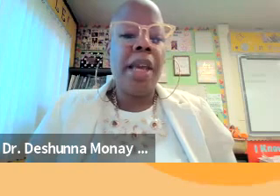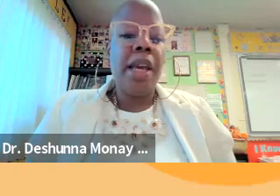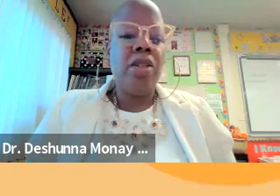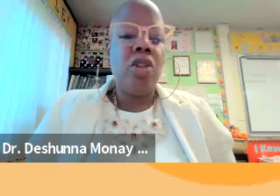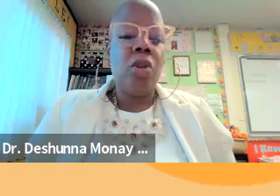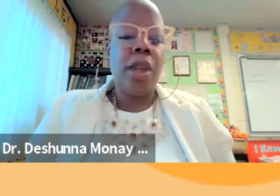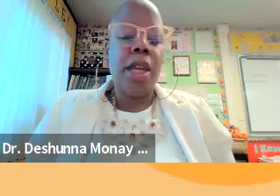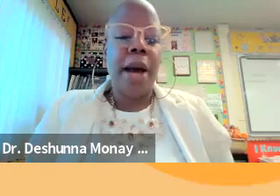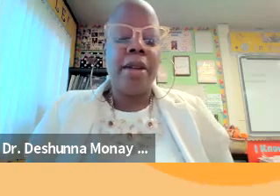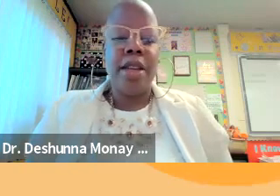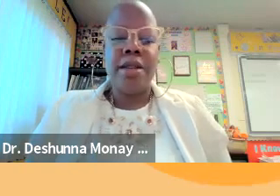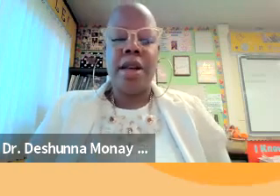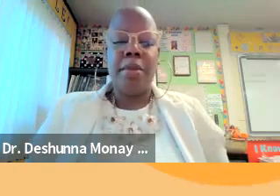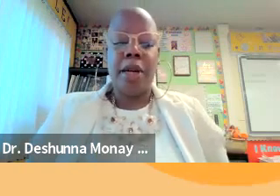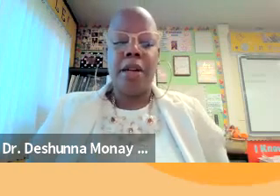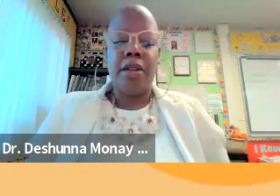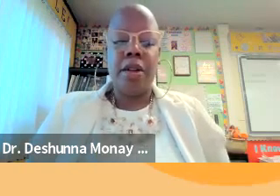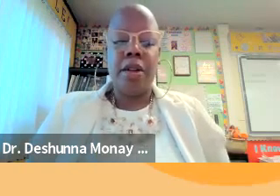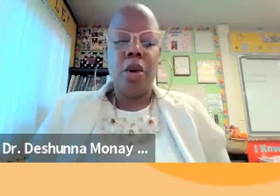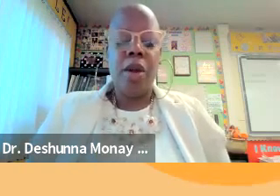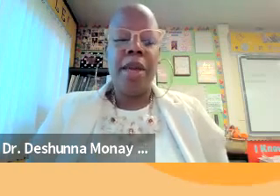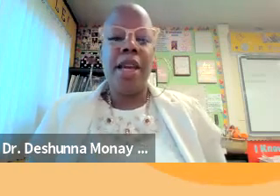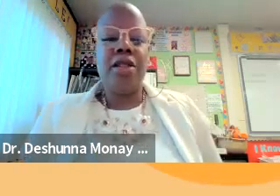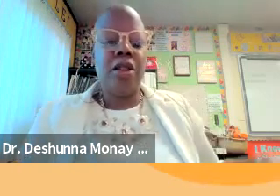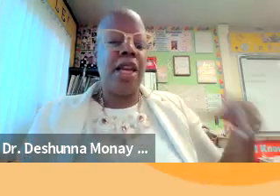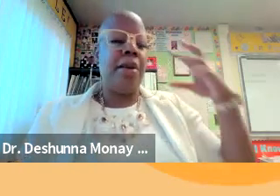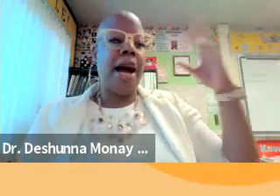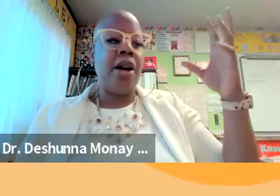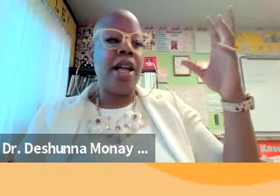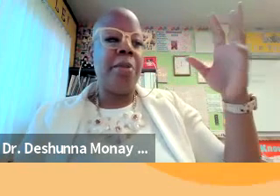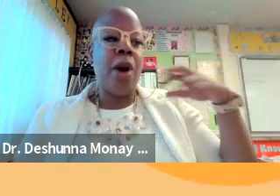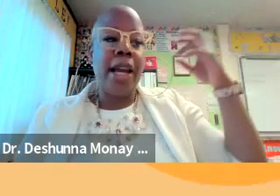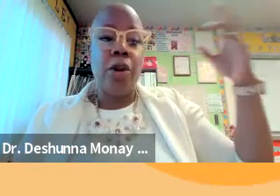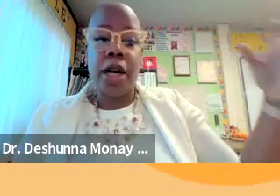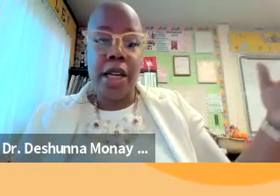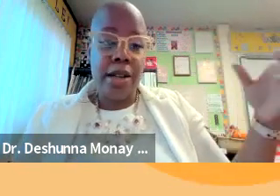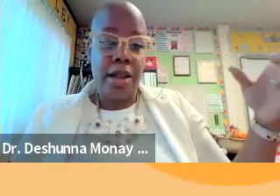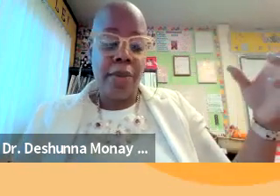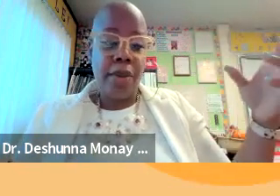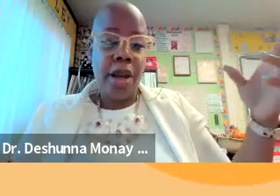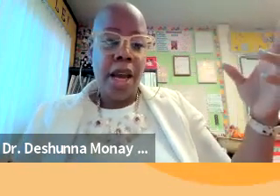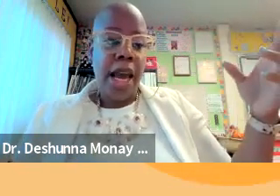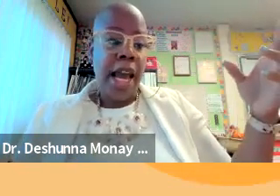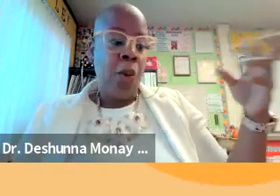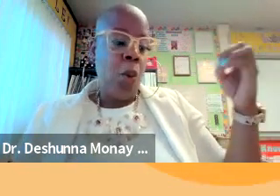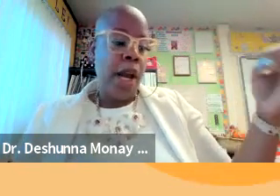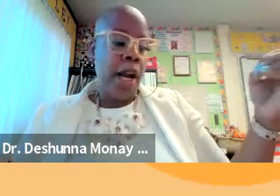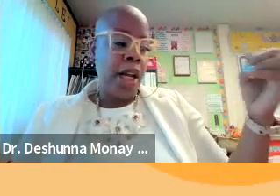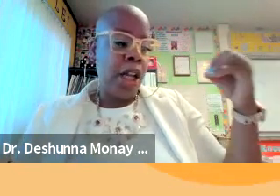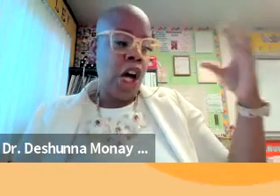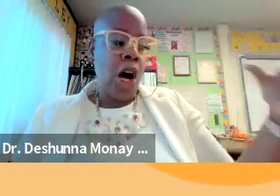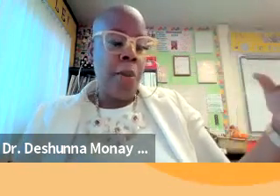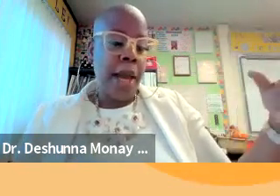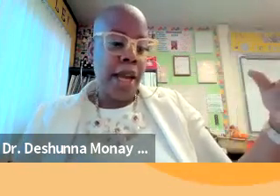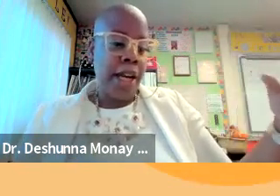we begin to think about these numbers, we begin to think about priorities and